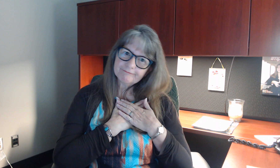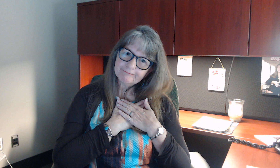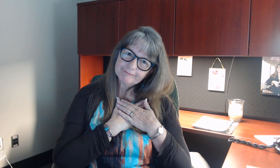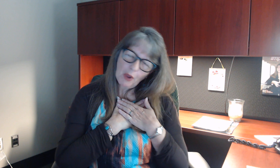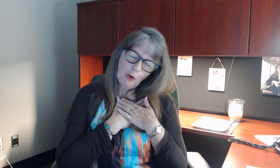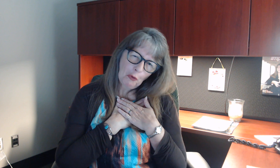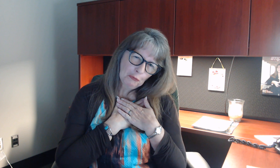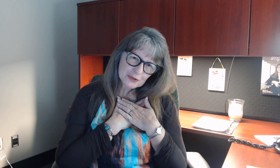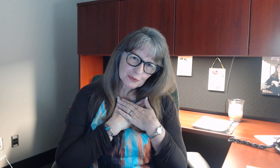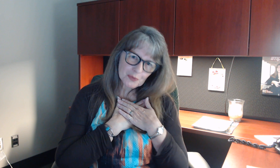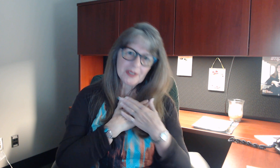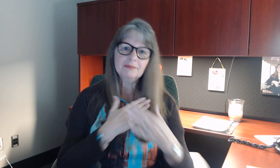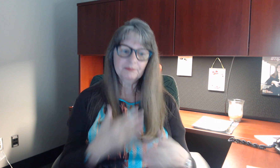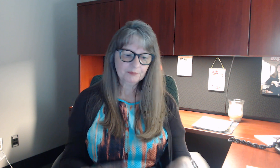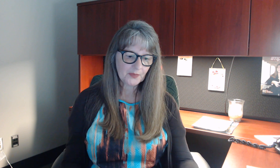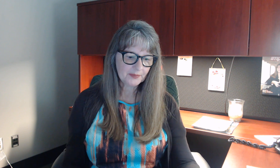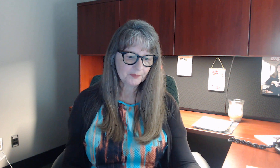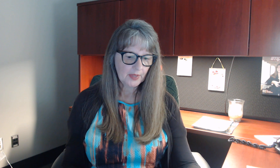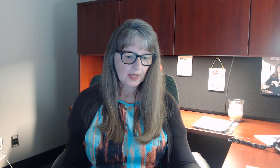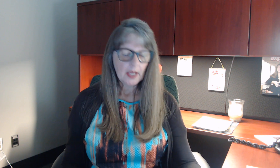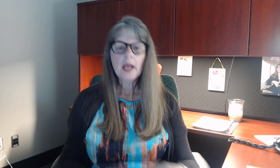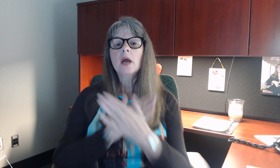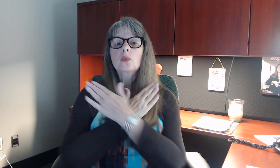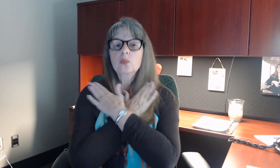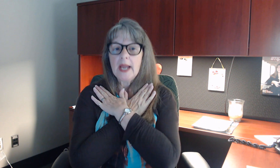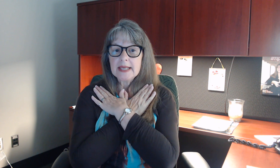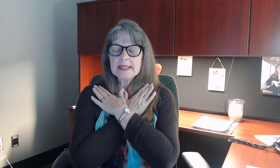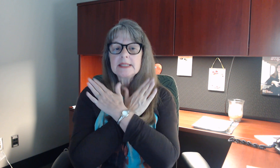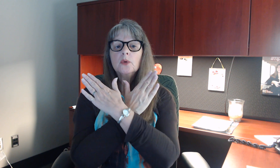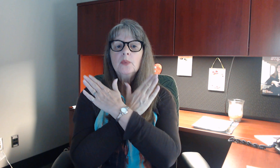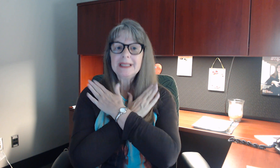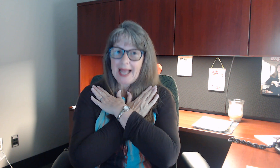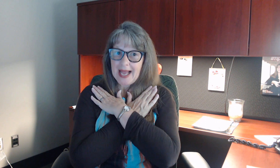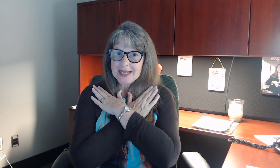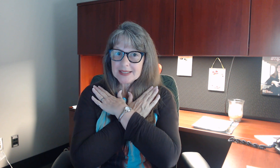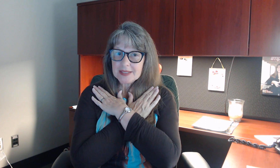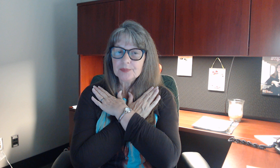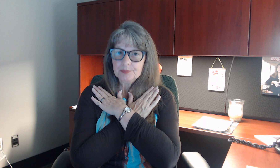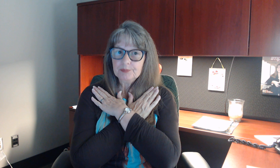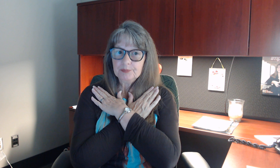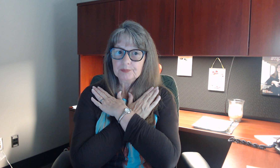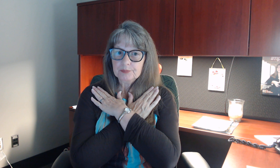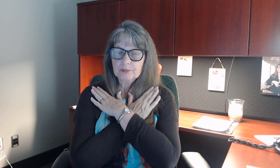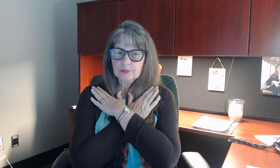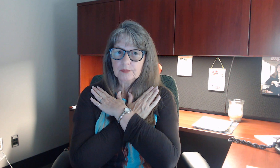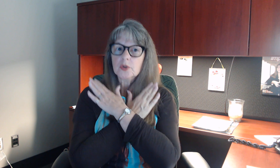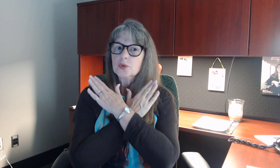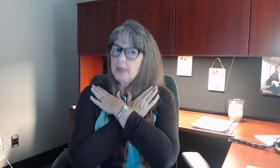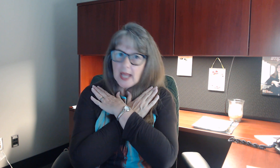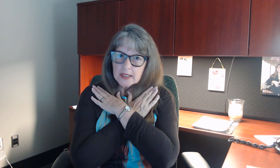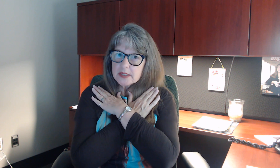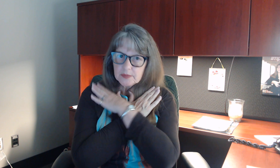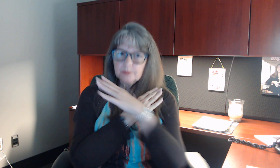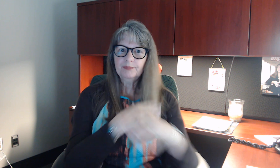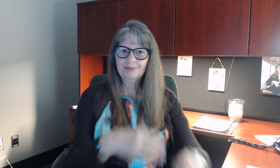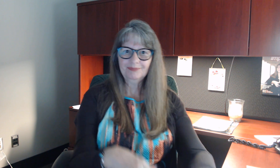Oh, that's so sweet, right? Rest, relax. Just relax.